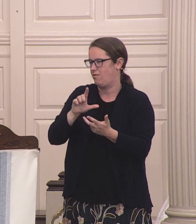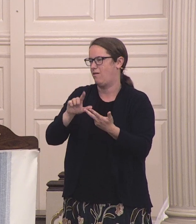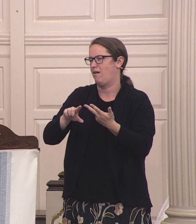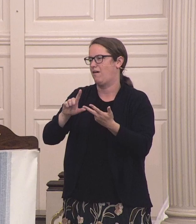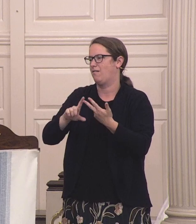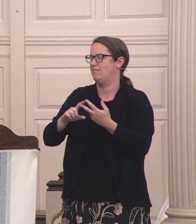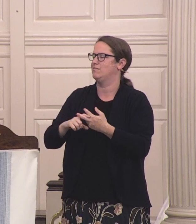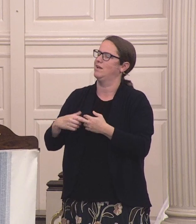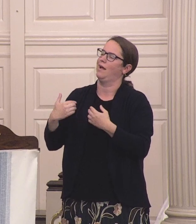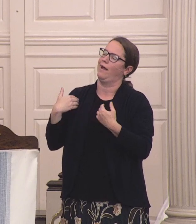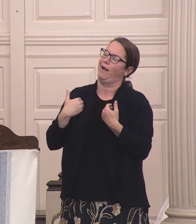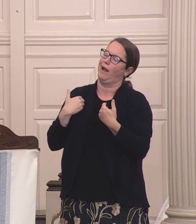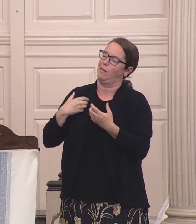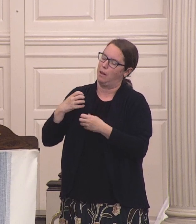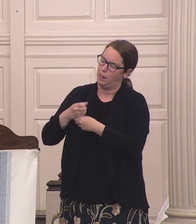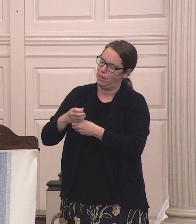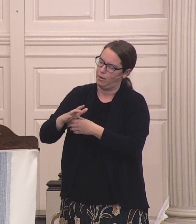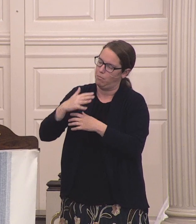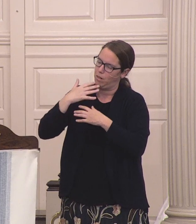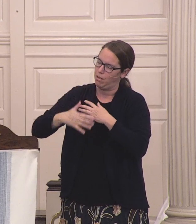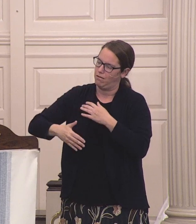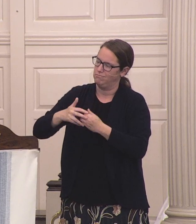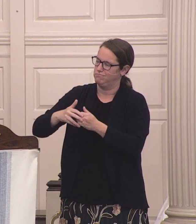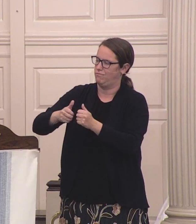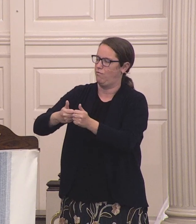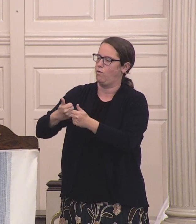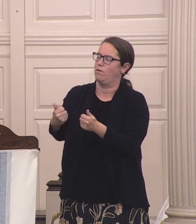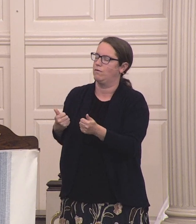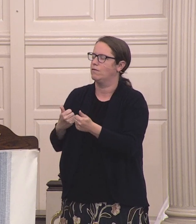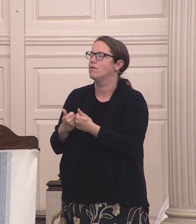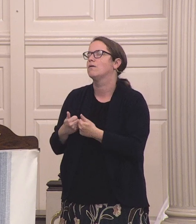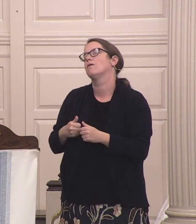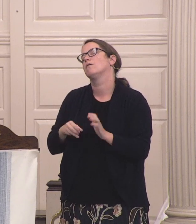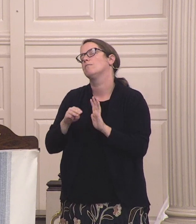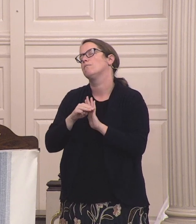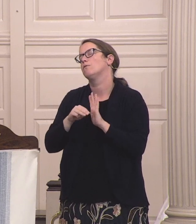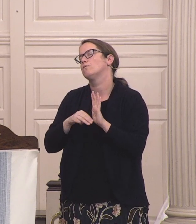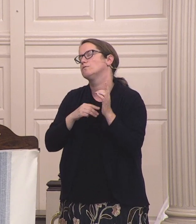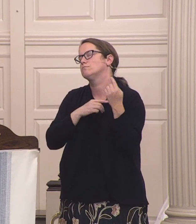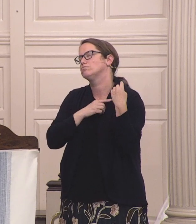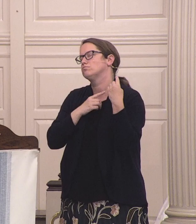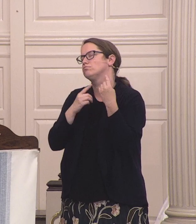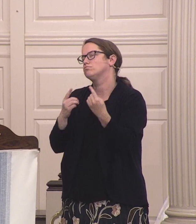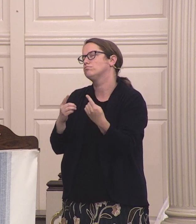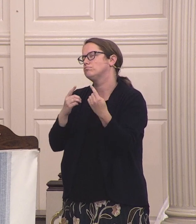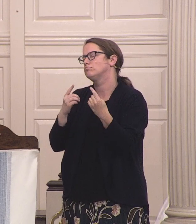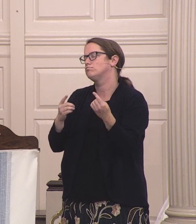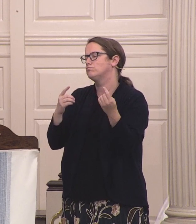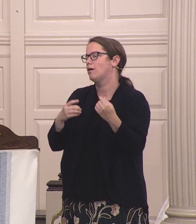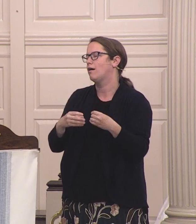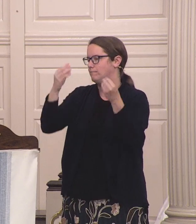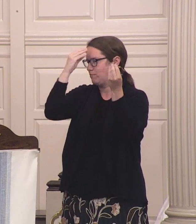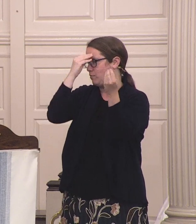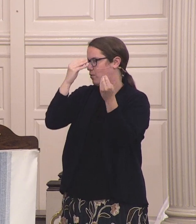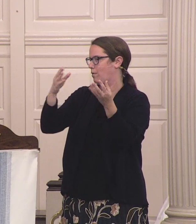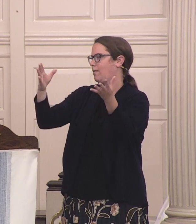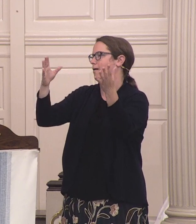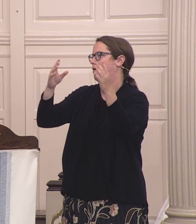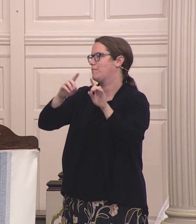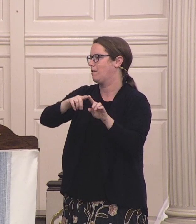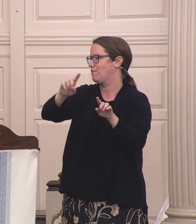For Moses, for generations now, has had those who proclaim him in every town,